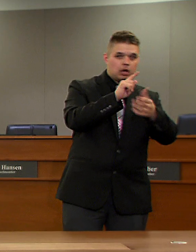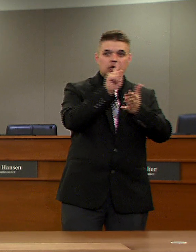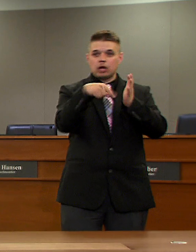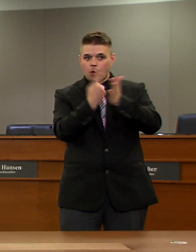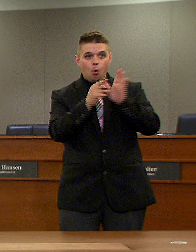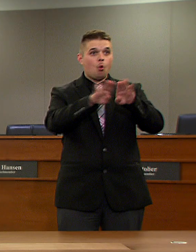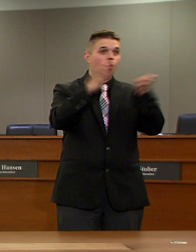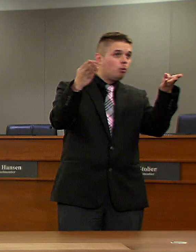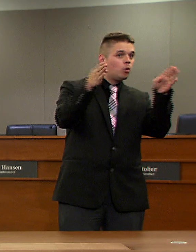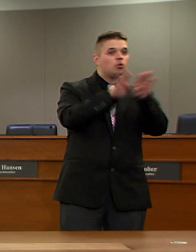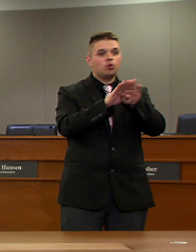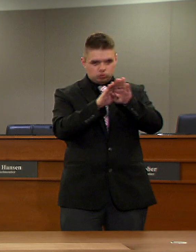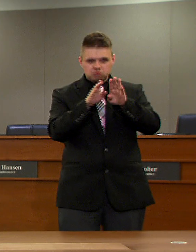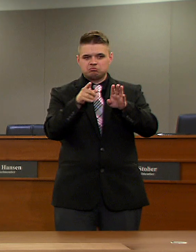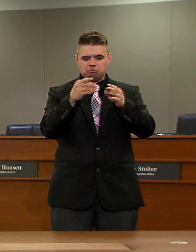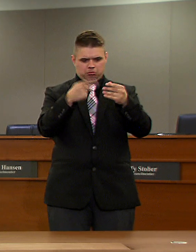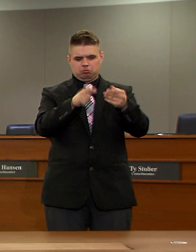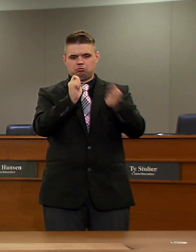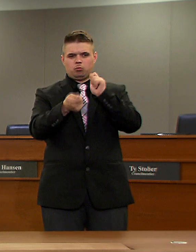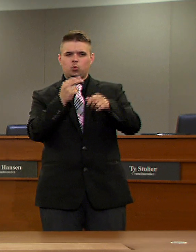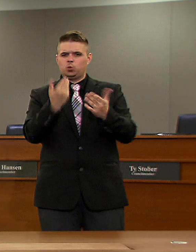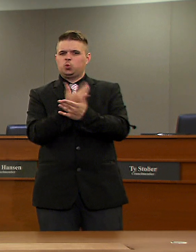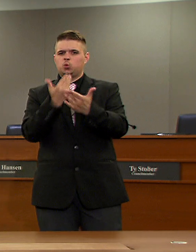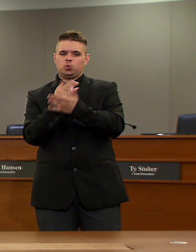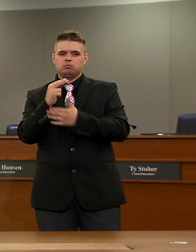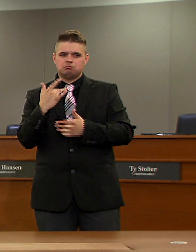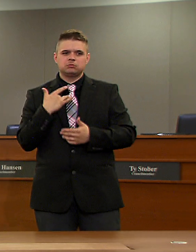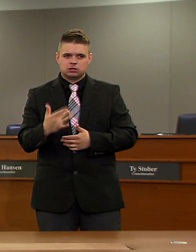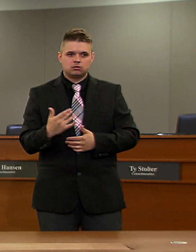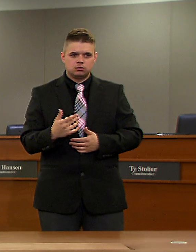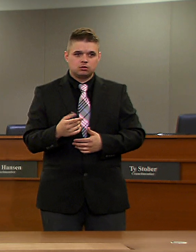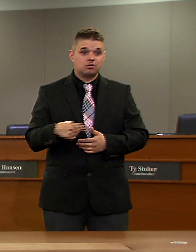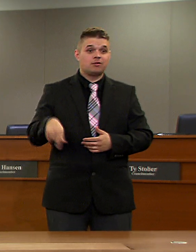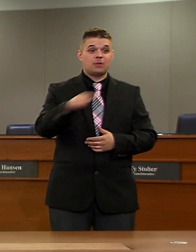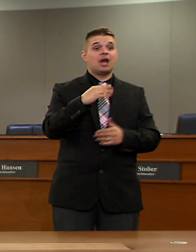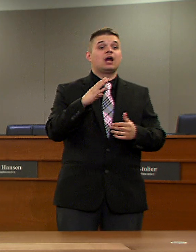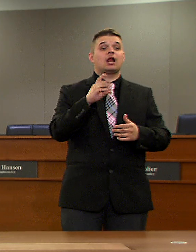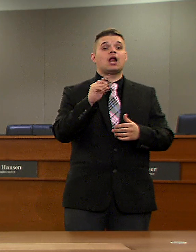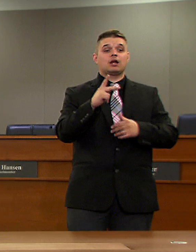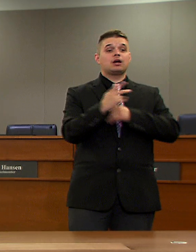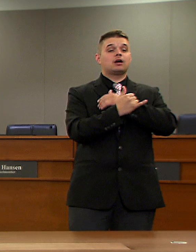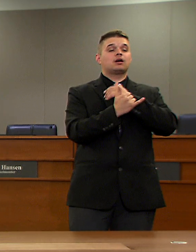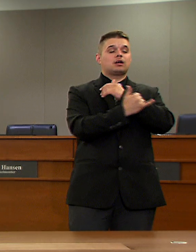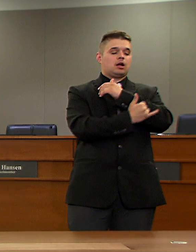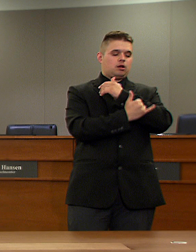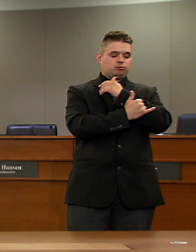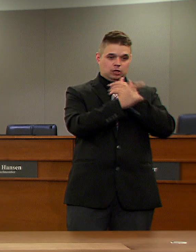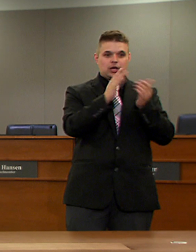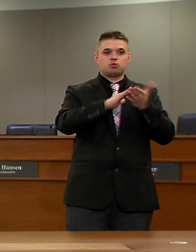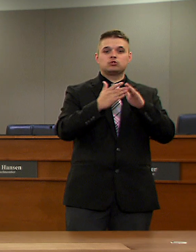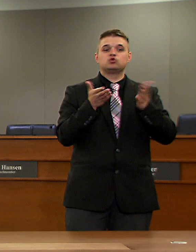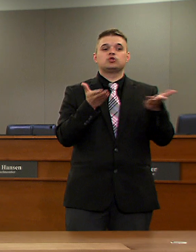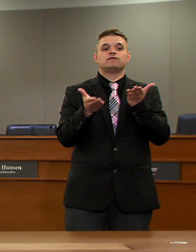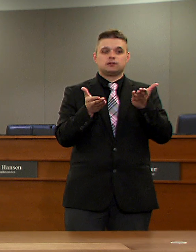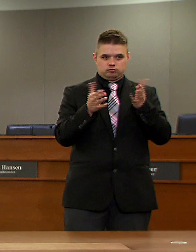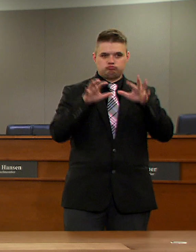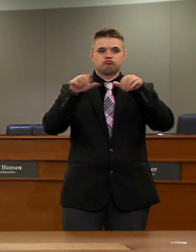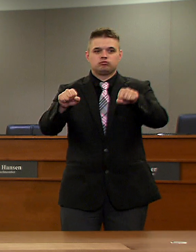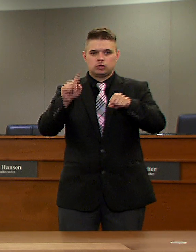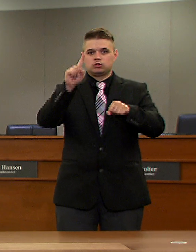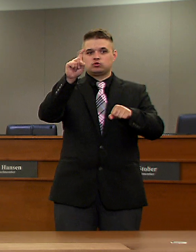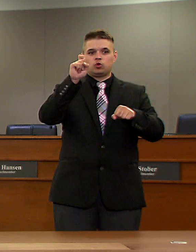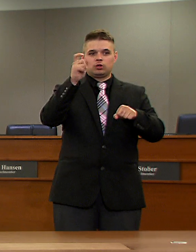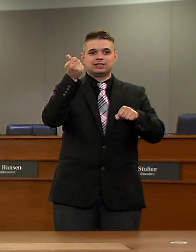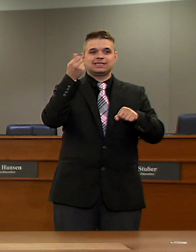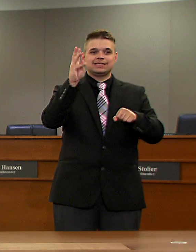Today it was announced that Clark County Community Services have secured 116 beds